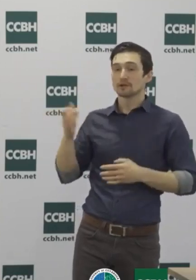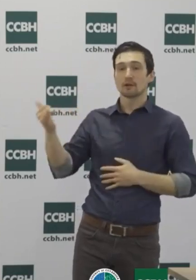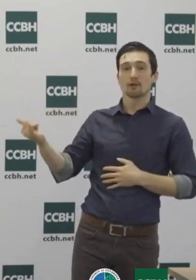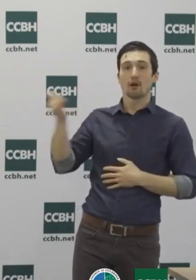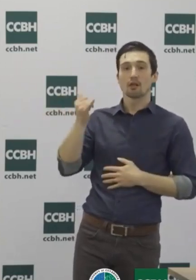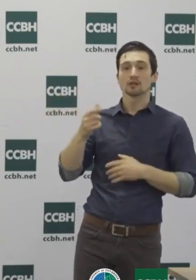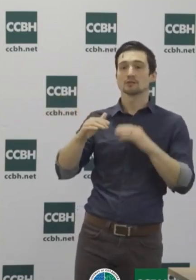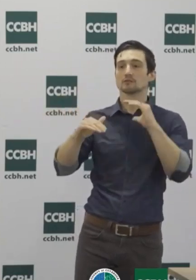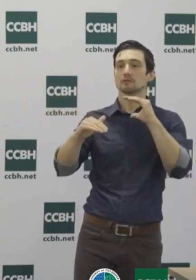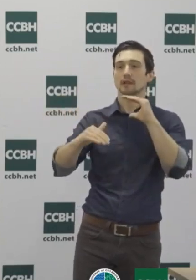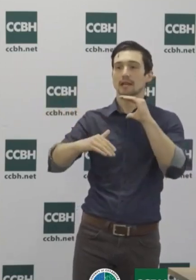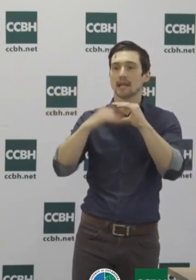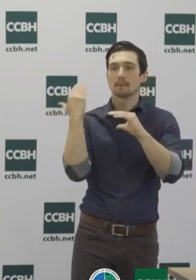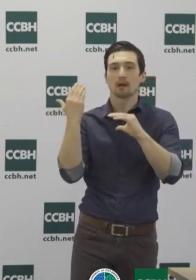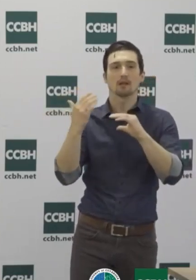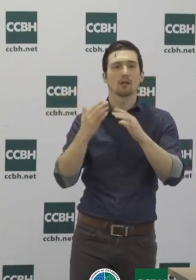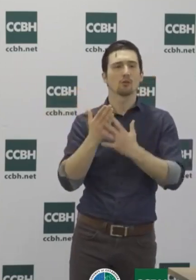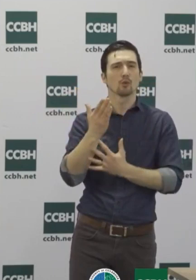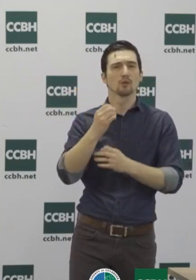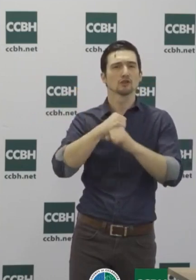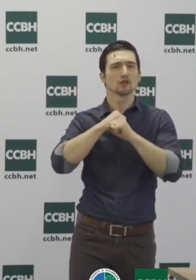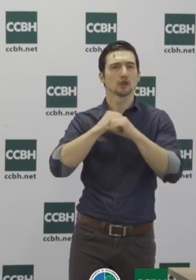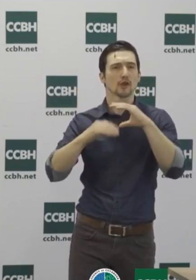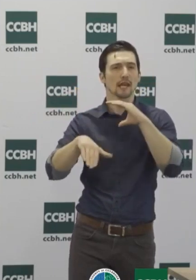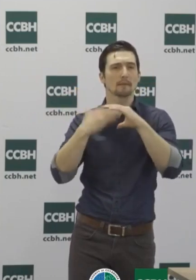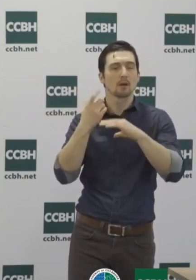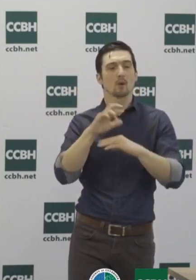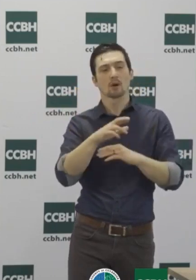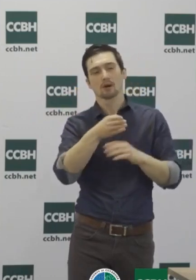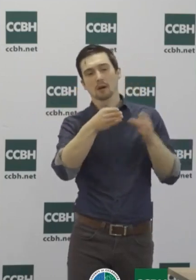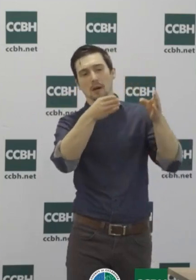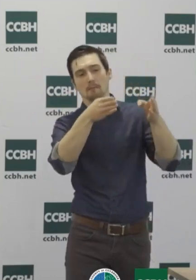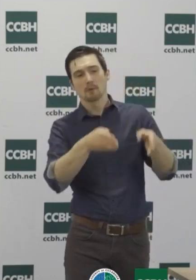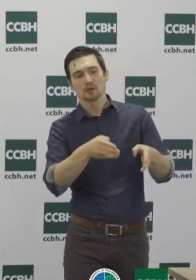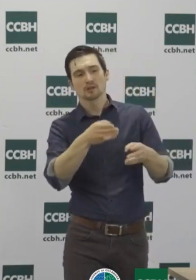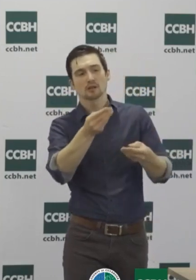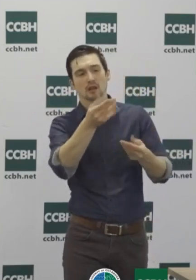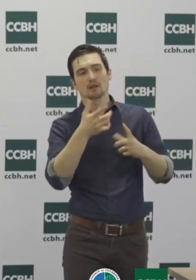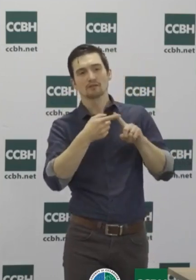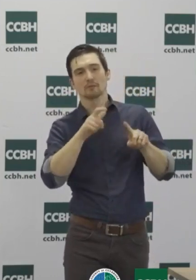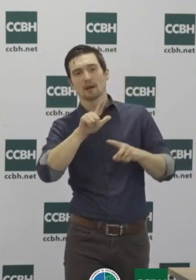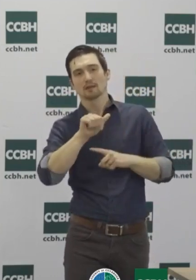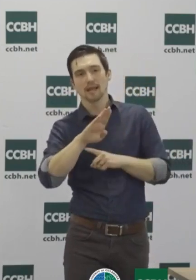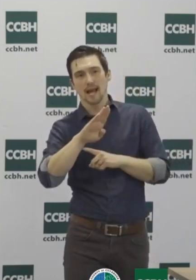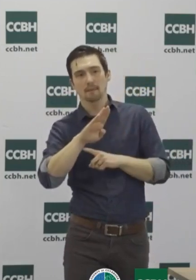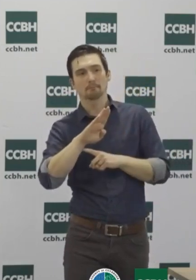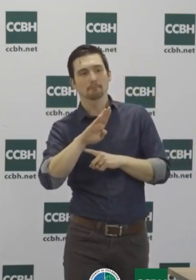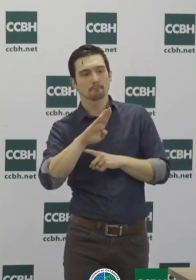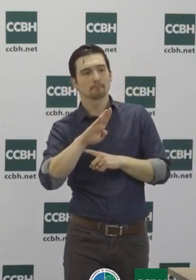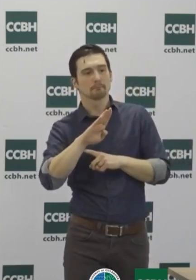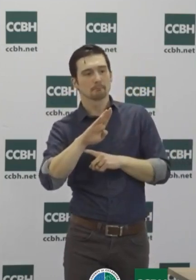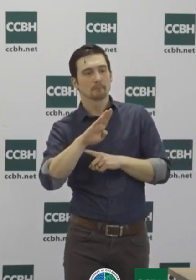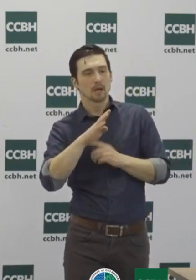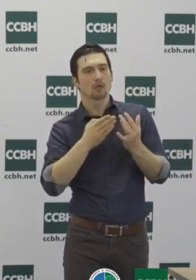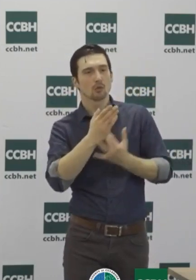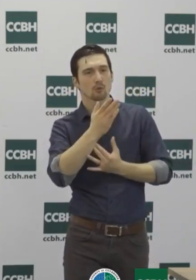an email through a secure email, or we find out from a lab result in the Ohio Disease Reporting